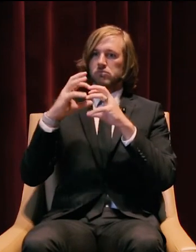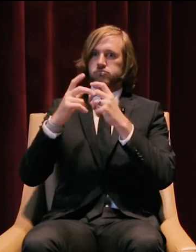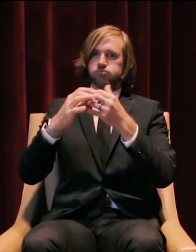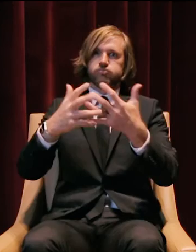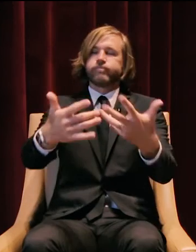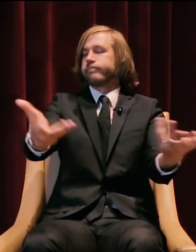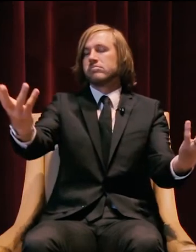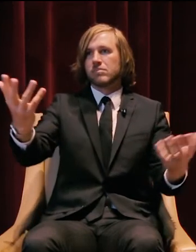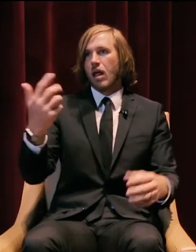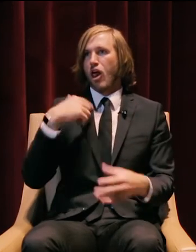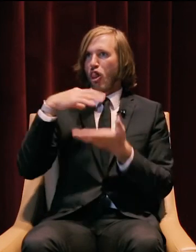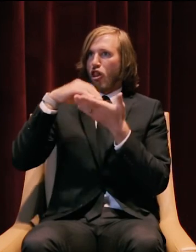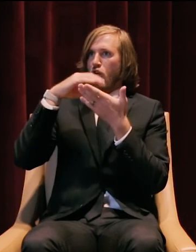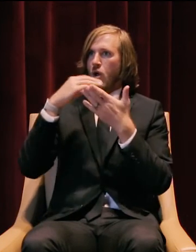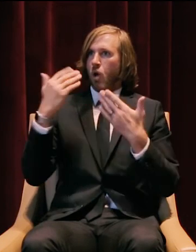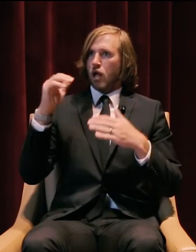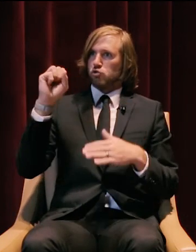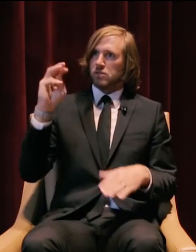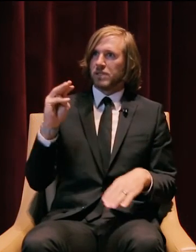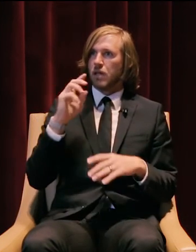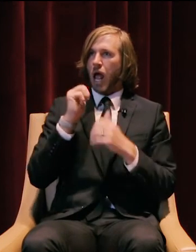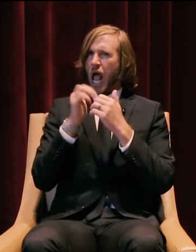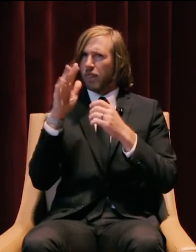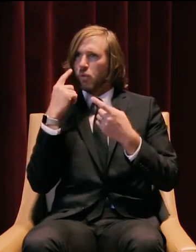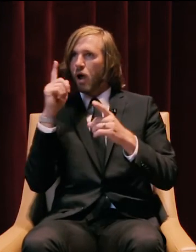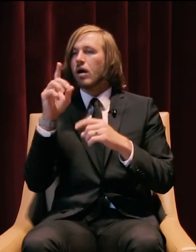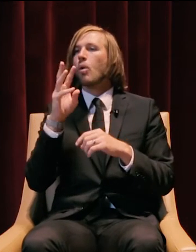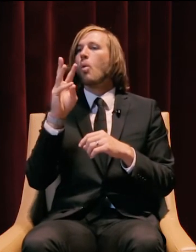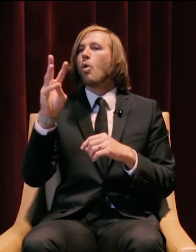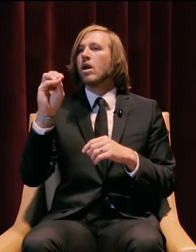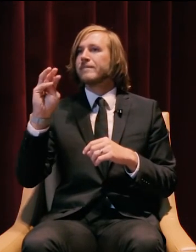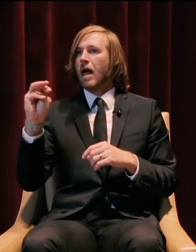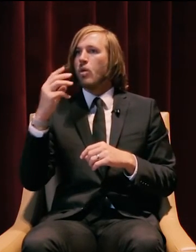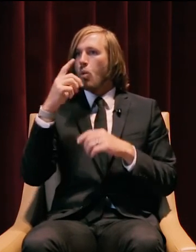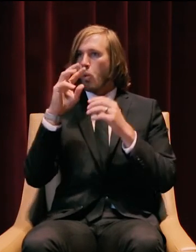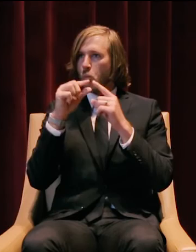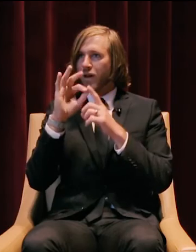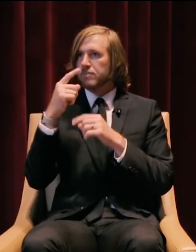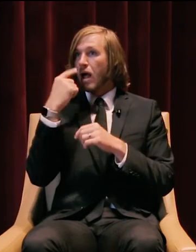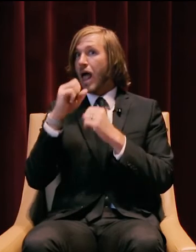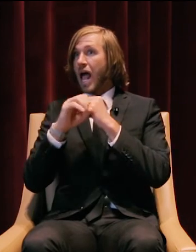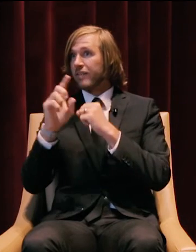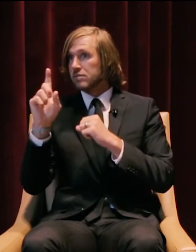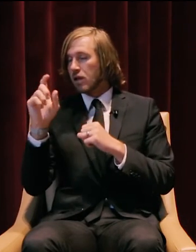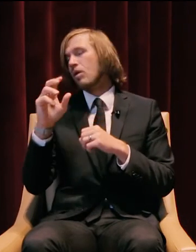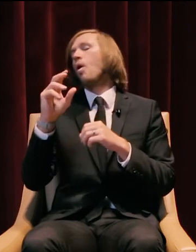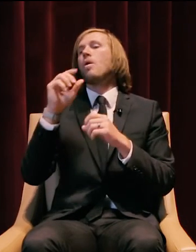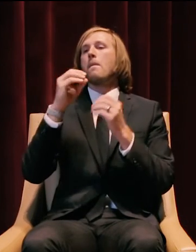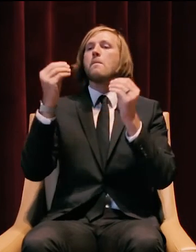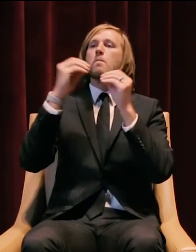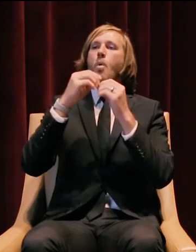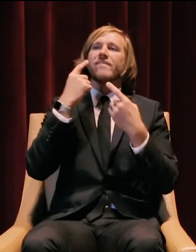learning that how this social media works. It's a word of mouth, not only the advertisement, but it's the word of mouth is more